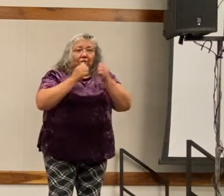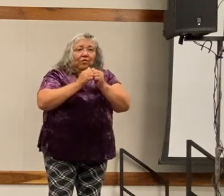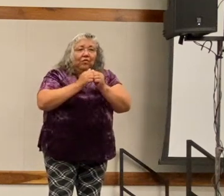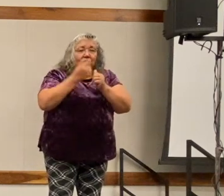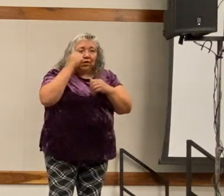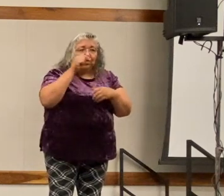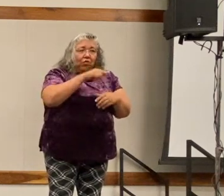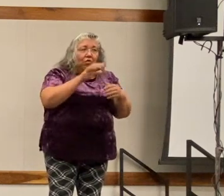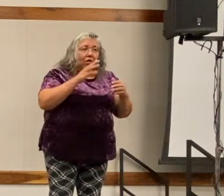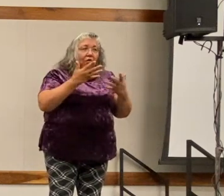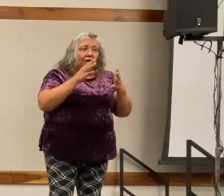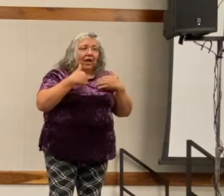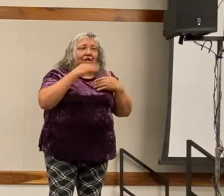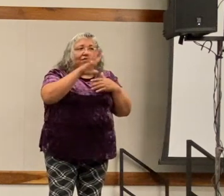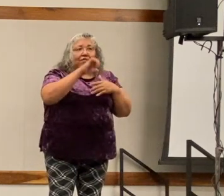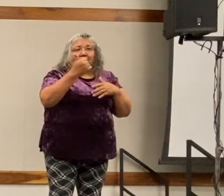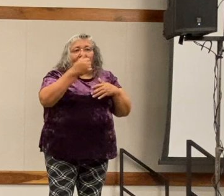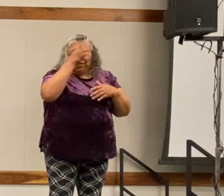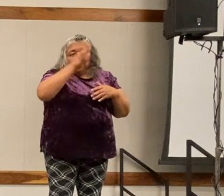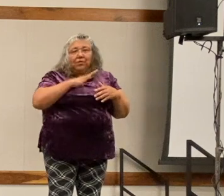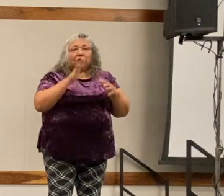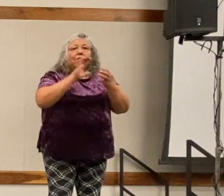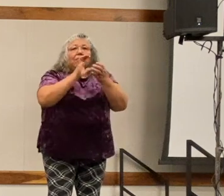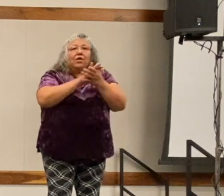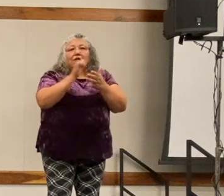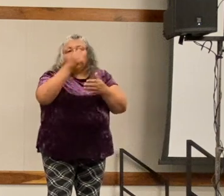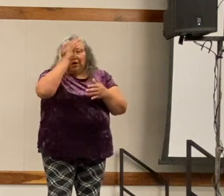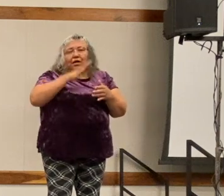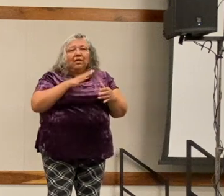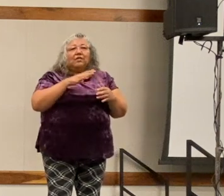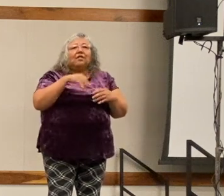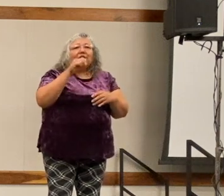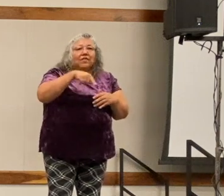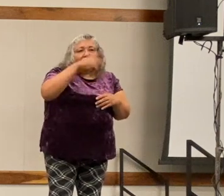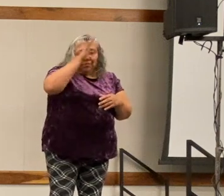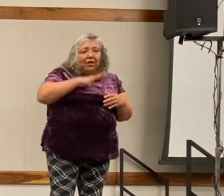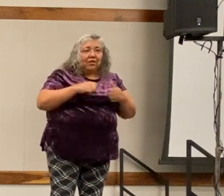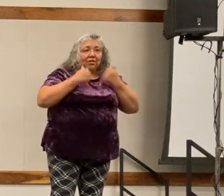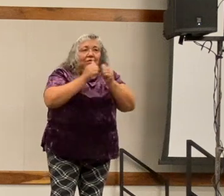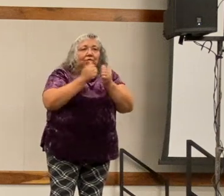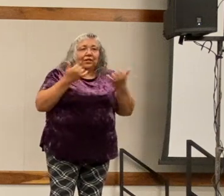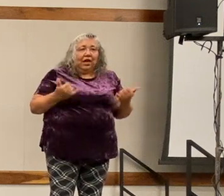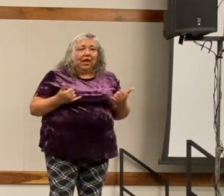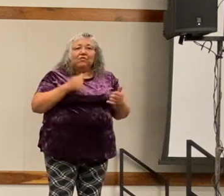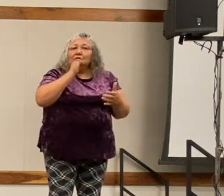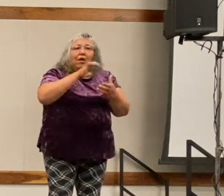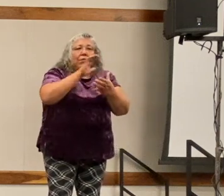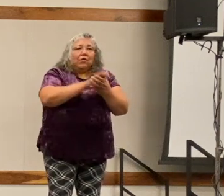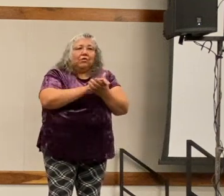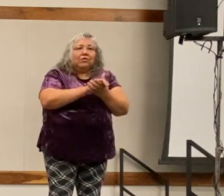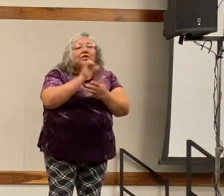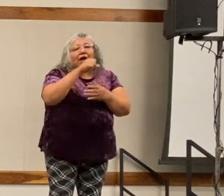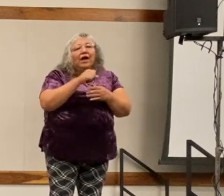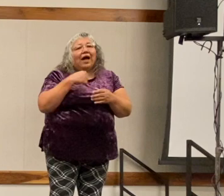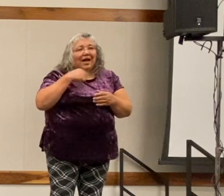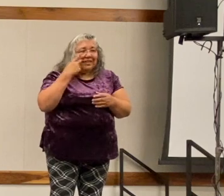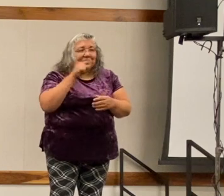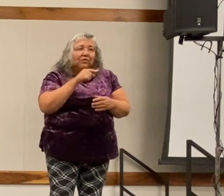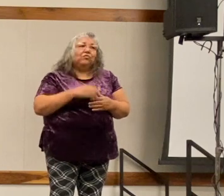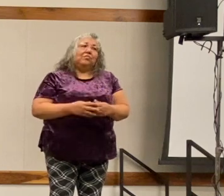you've had five other dudes. You've been married to other guys. The guy you're living with now, you're not even married to. And so, yeah, I see